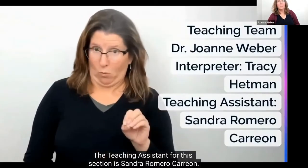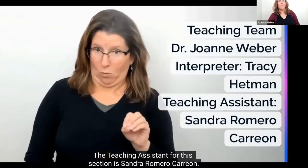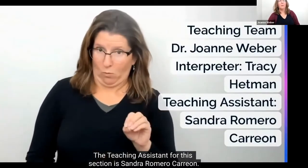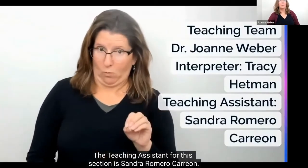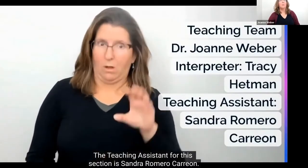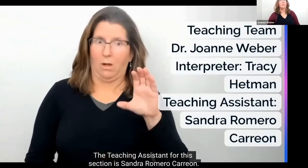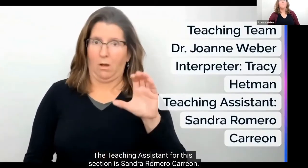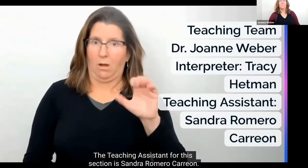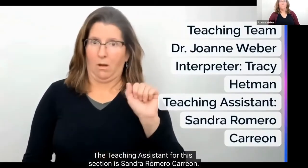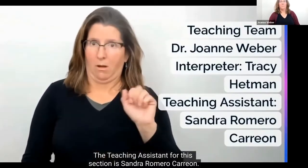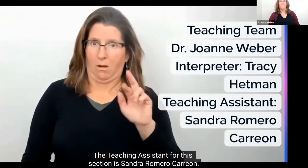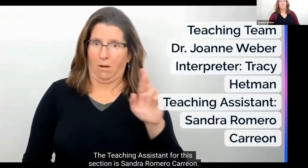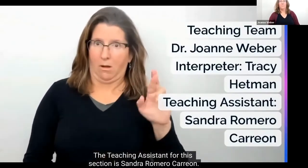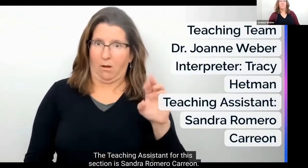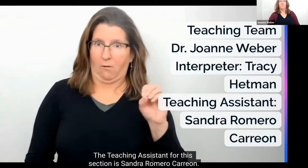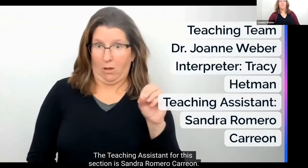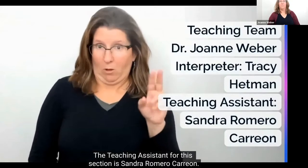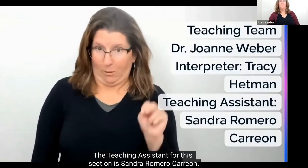Carrion.